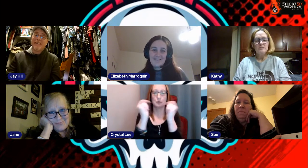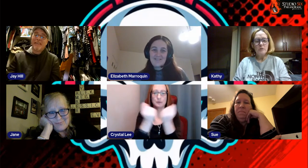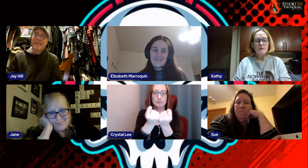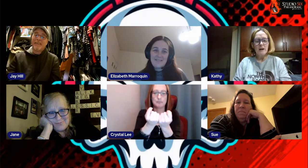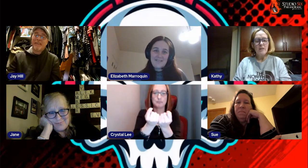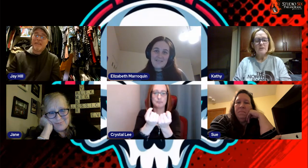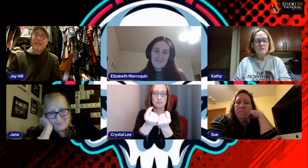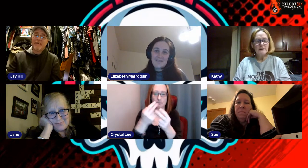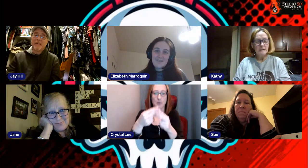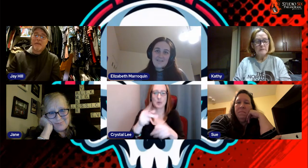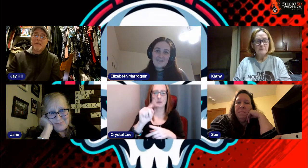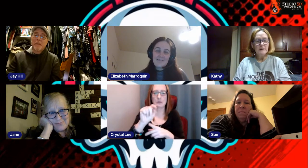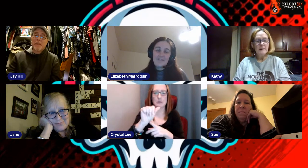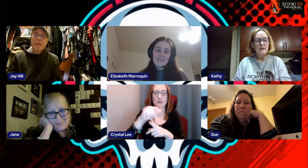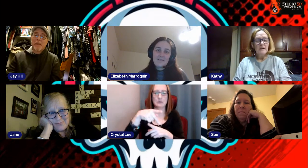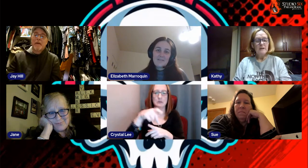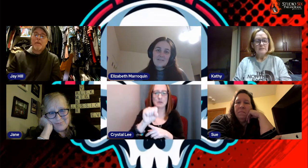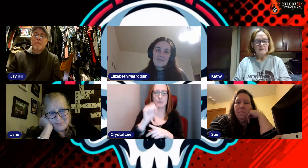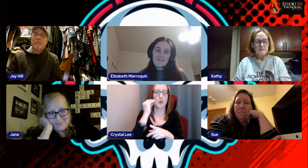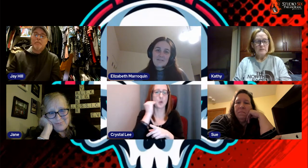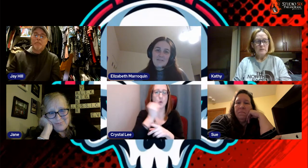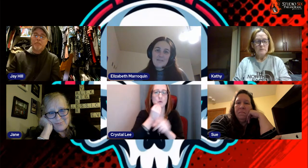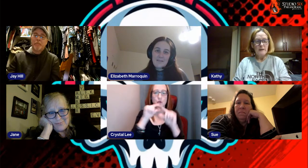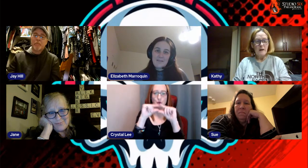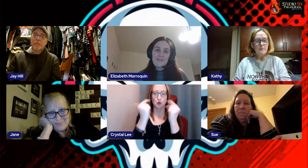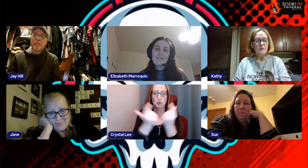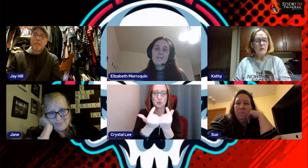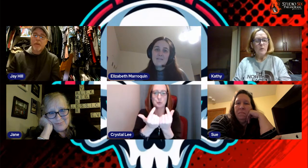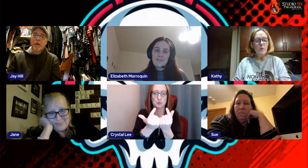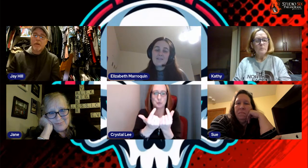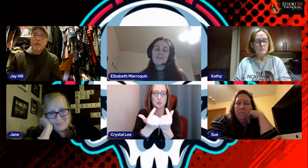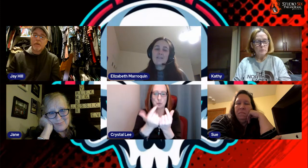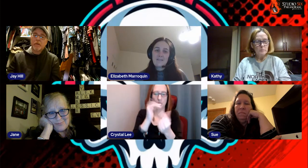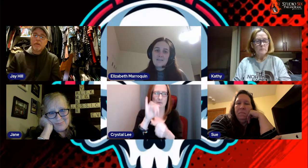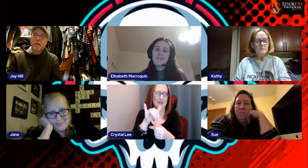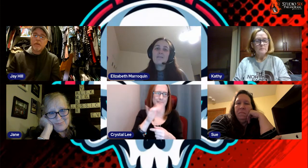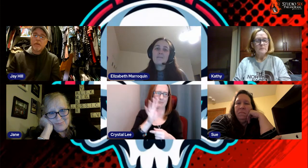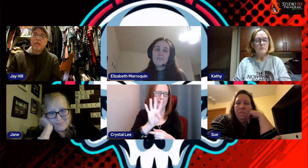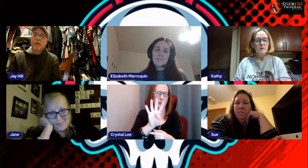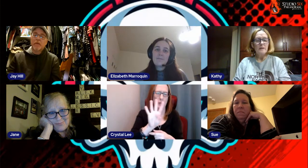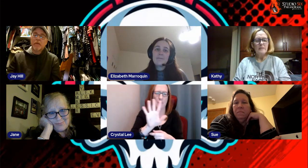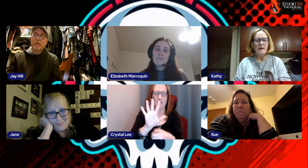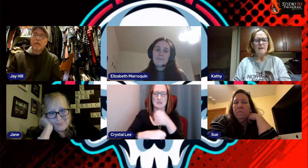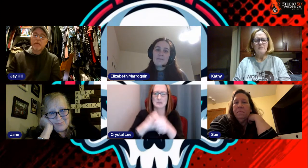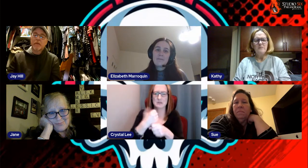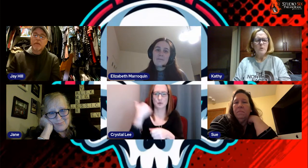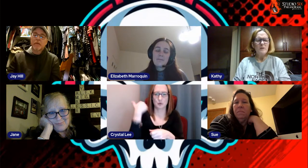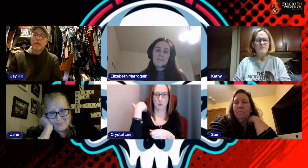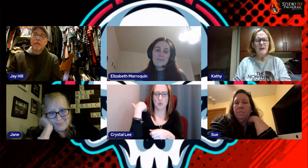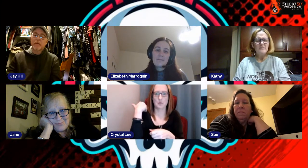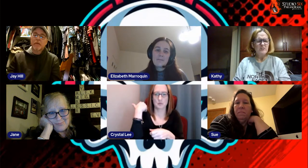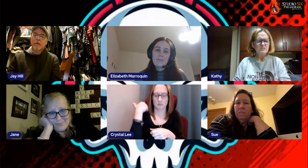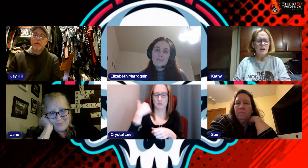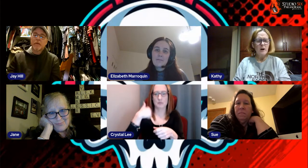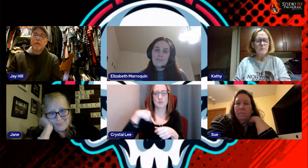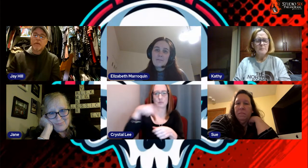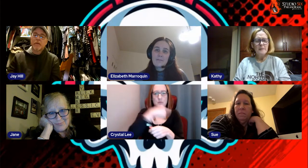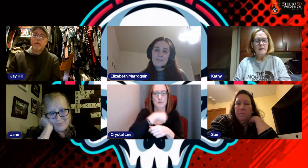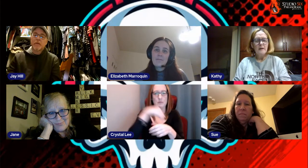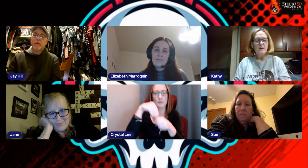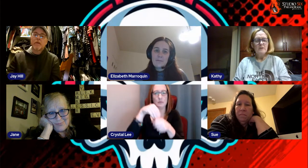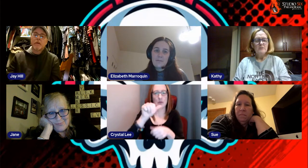Yeah. And she'll join other team and to tap and go home group that 4 or 5 years